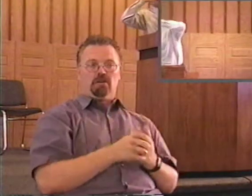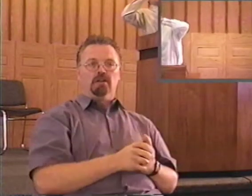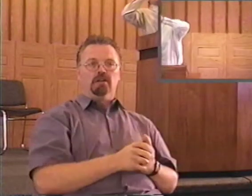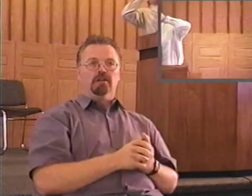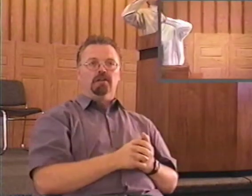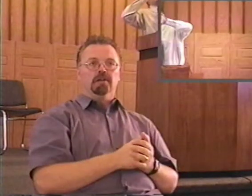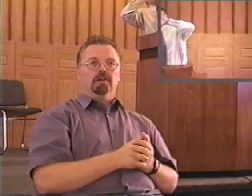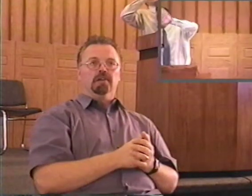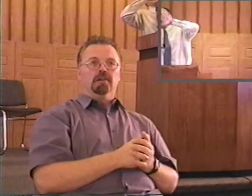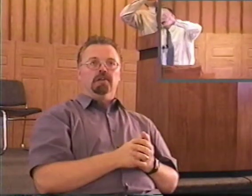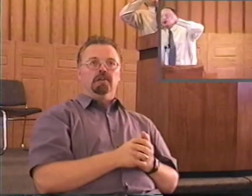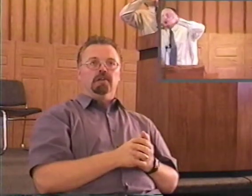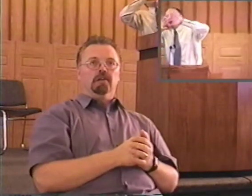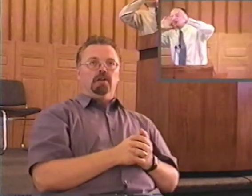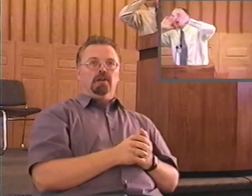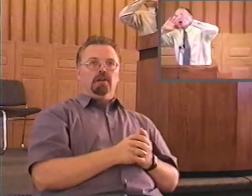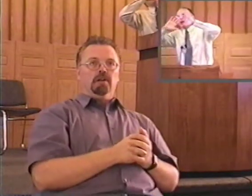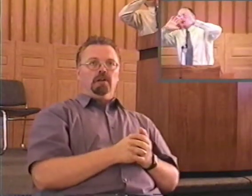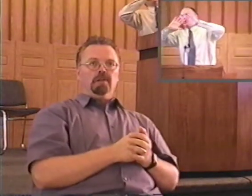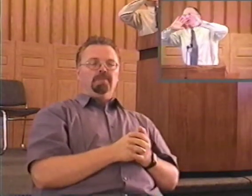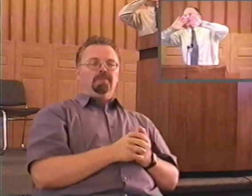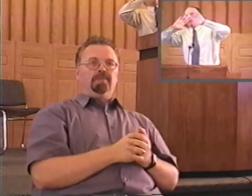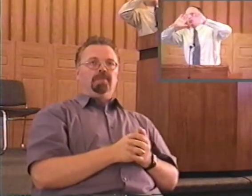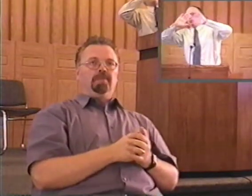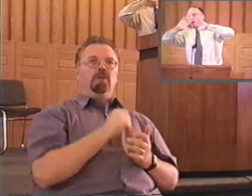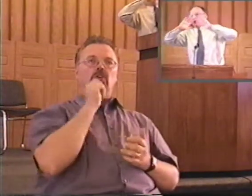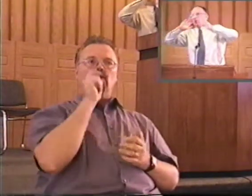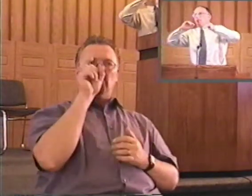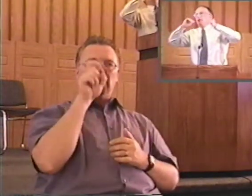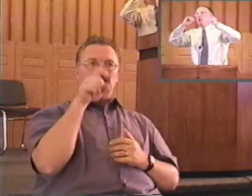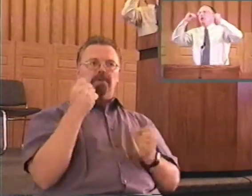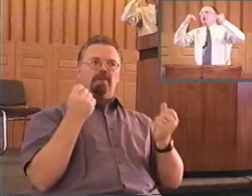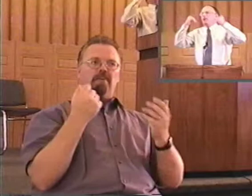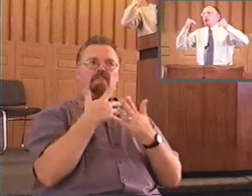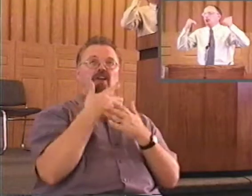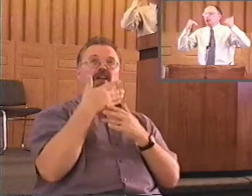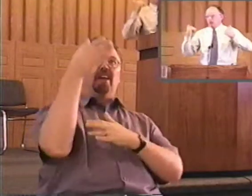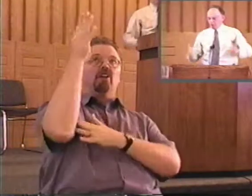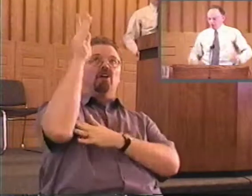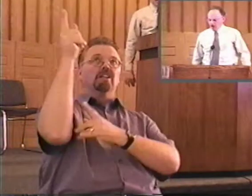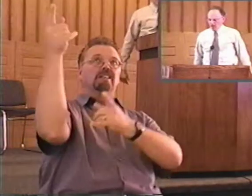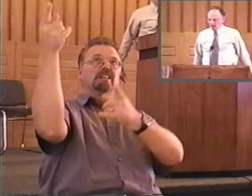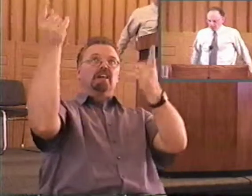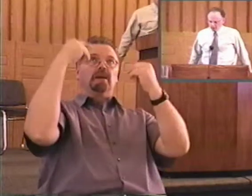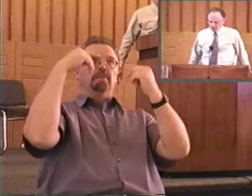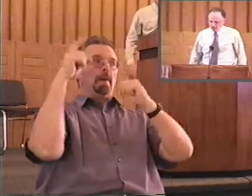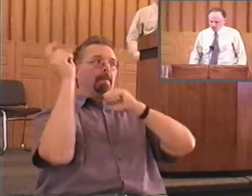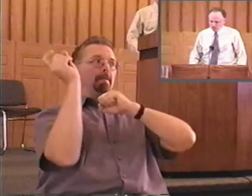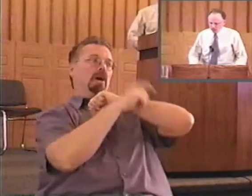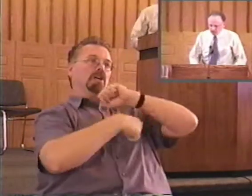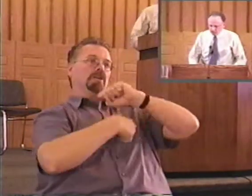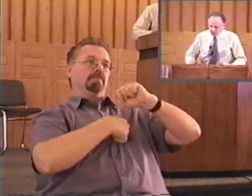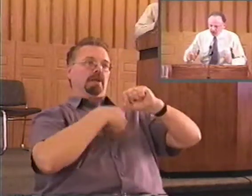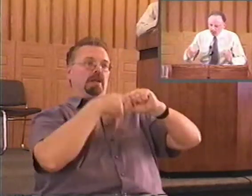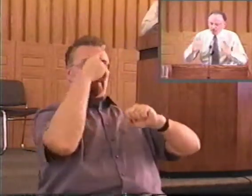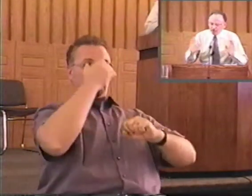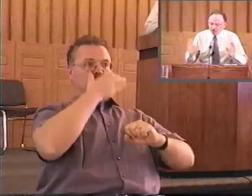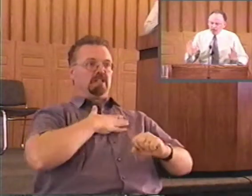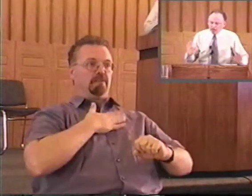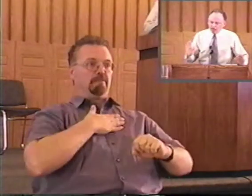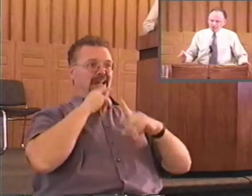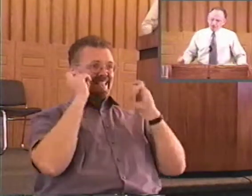is going to descend and that God is going to punish me because of the wrath of my